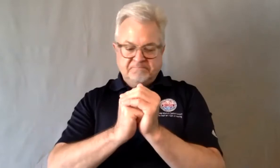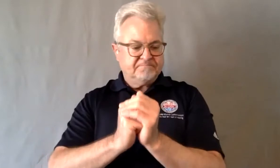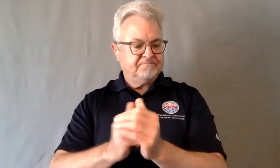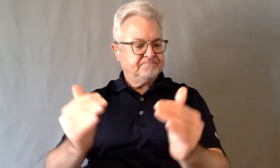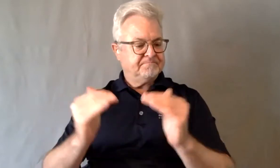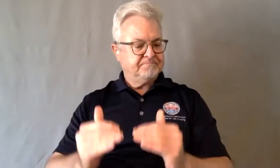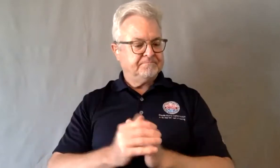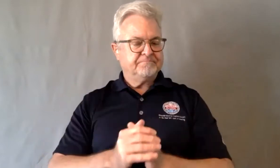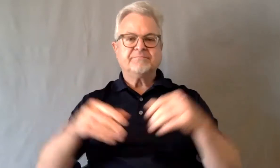for worship.